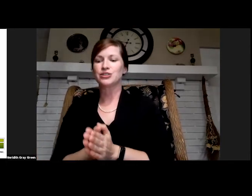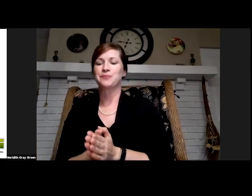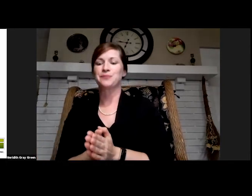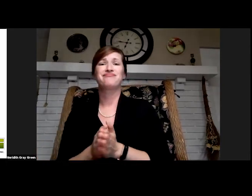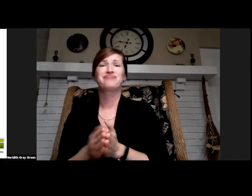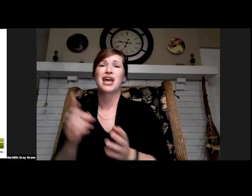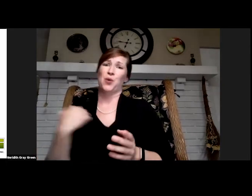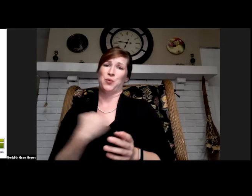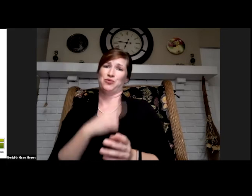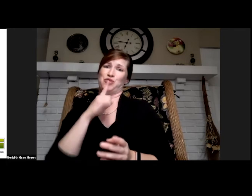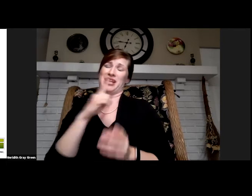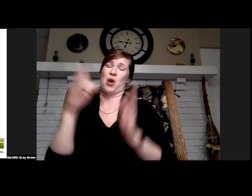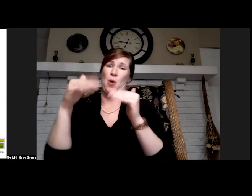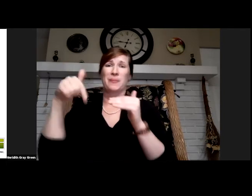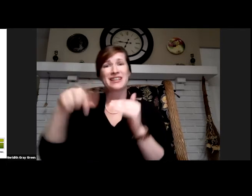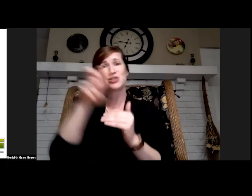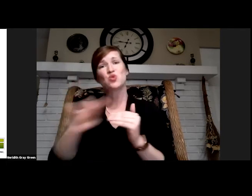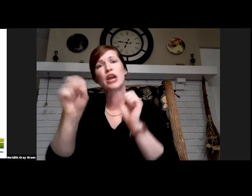Museum.